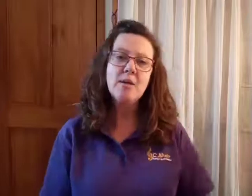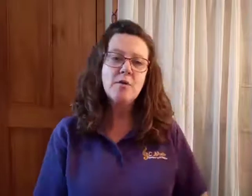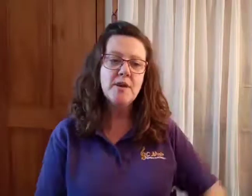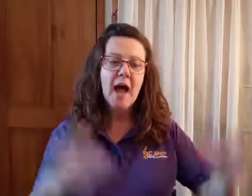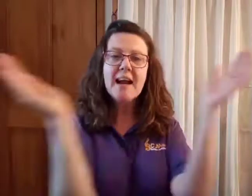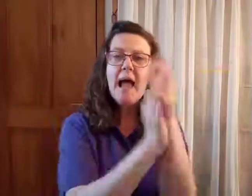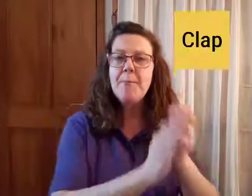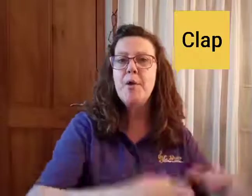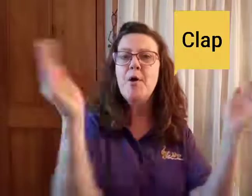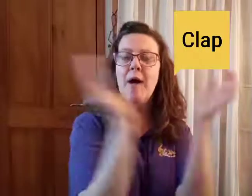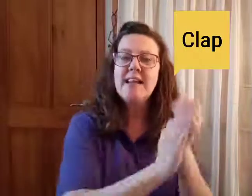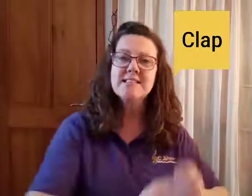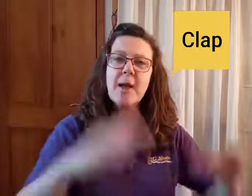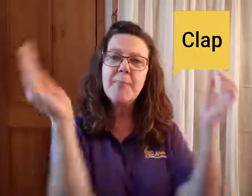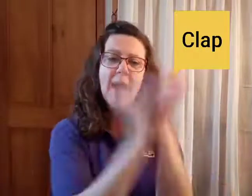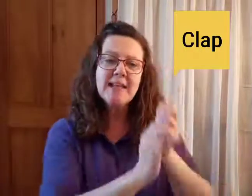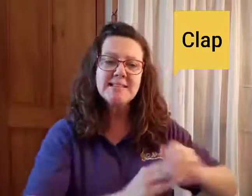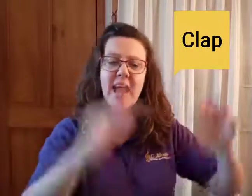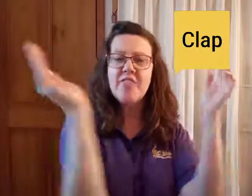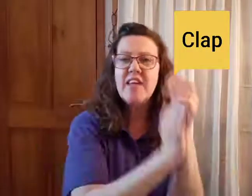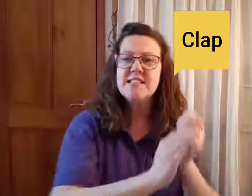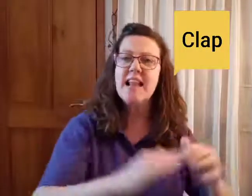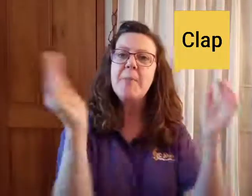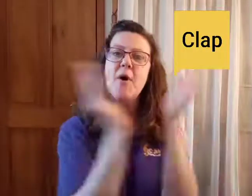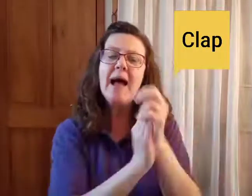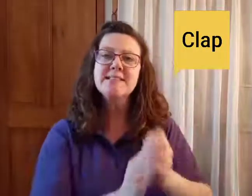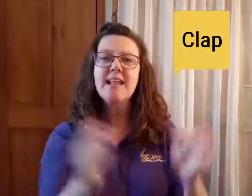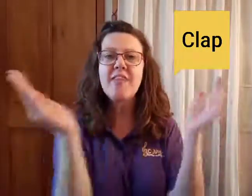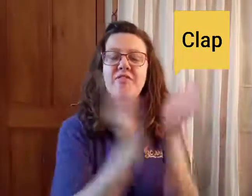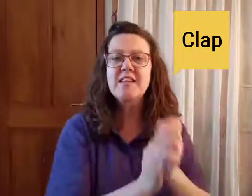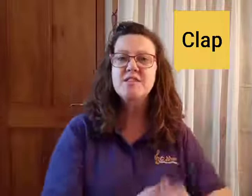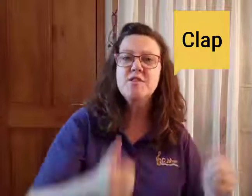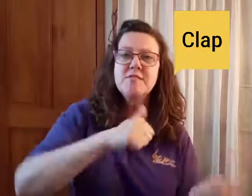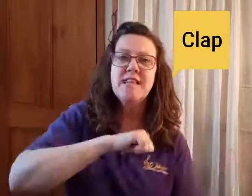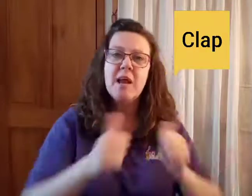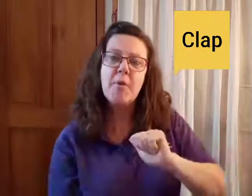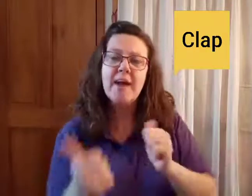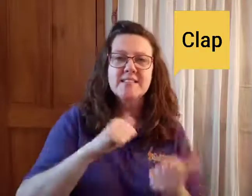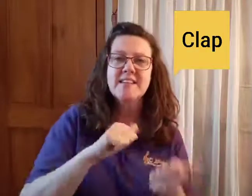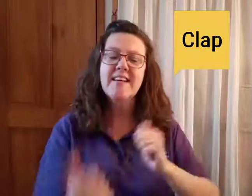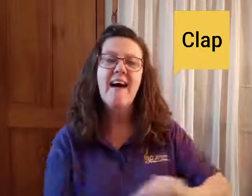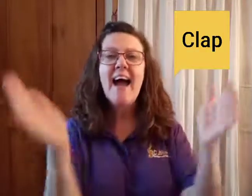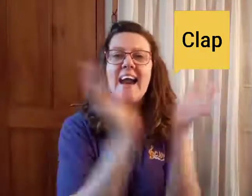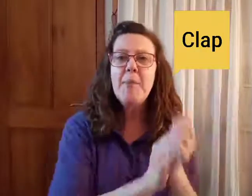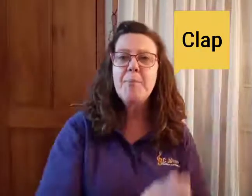Hallelujah. Clap your hands like this, clap your hands like this to celebrate. Clap